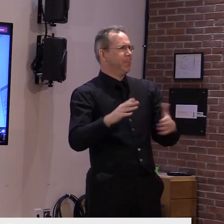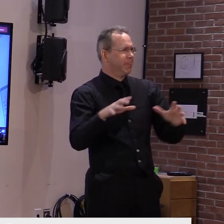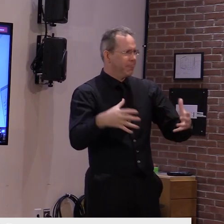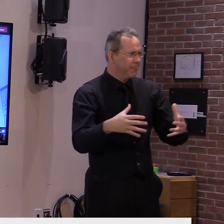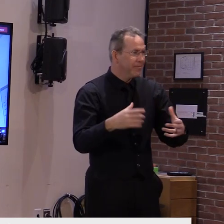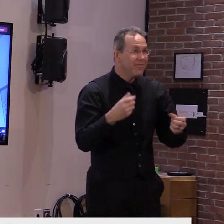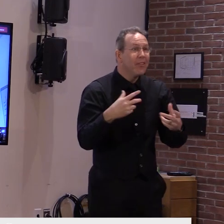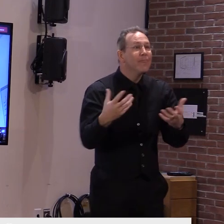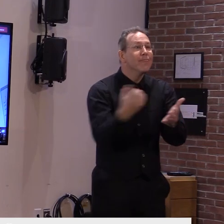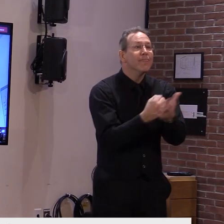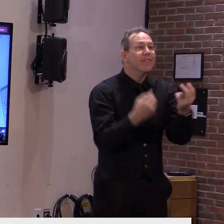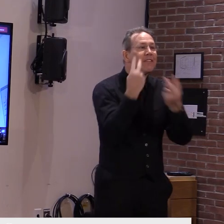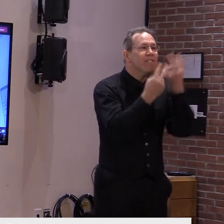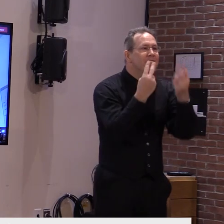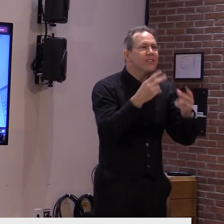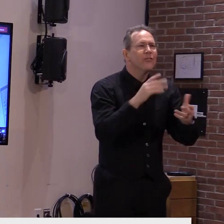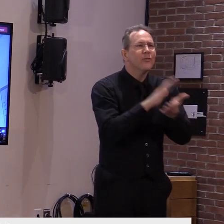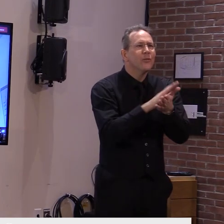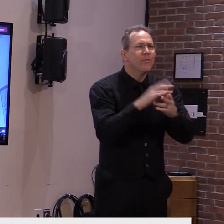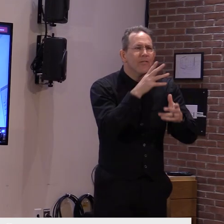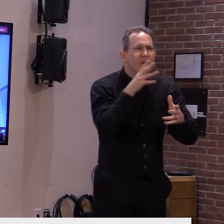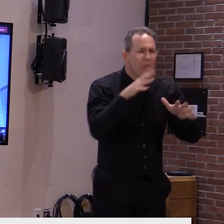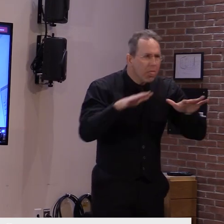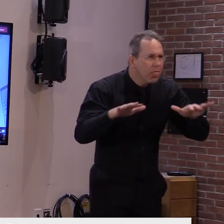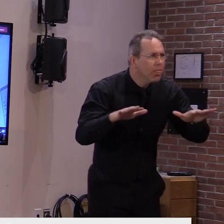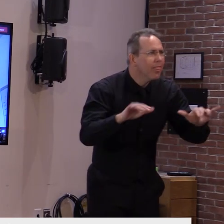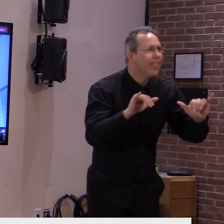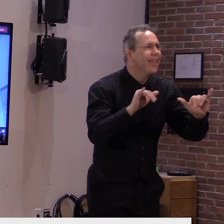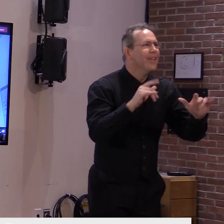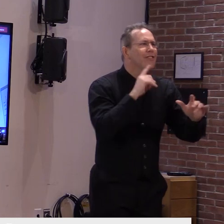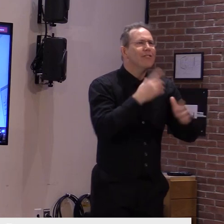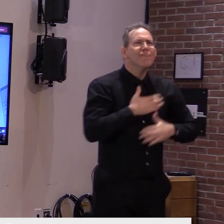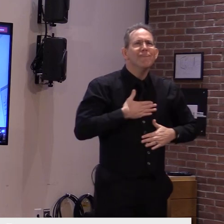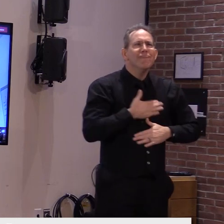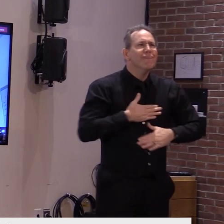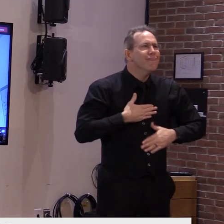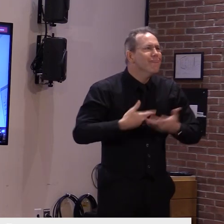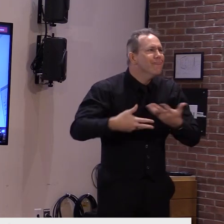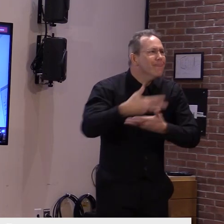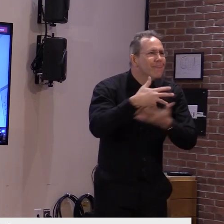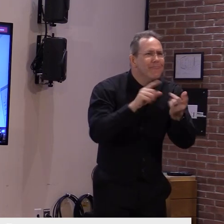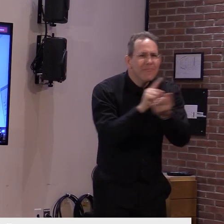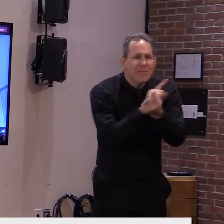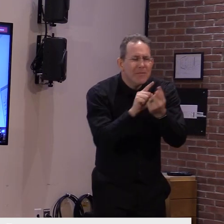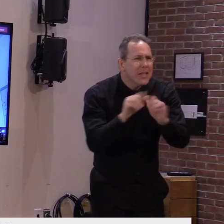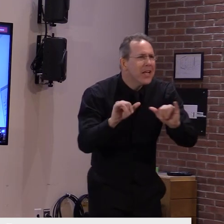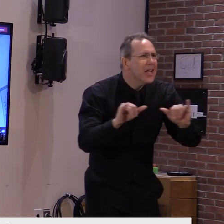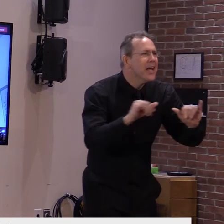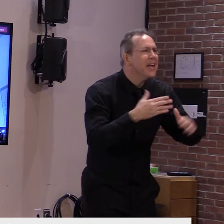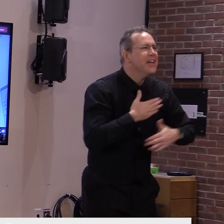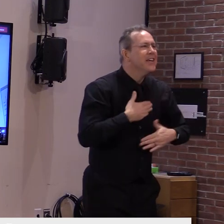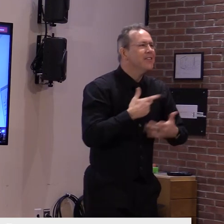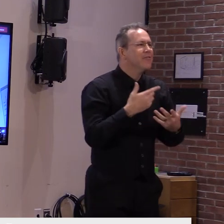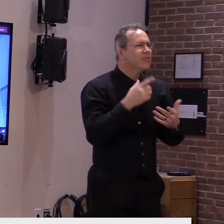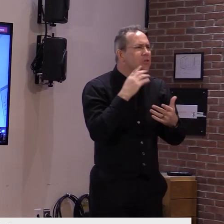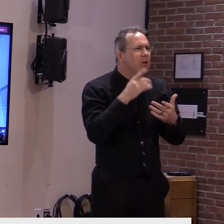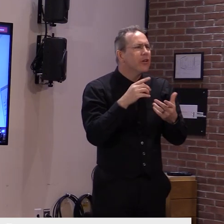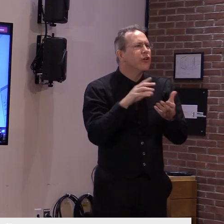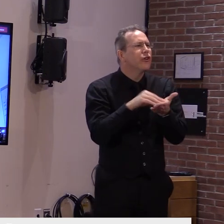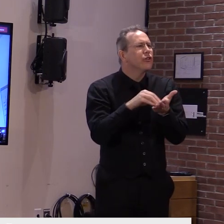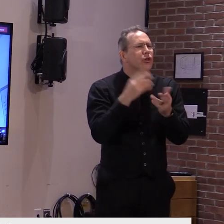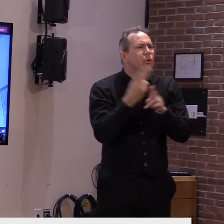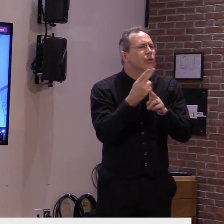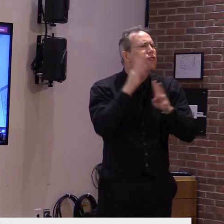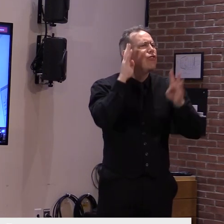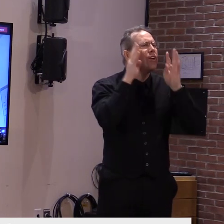school is a very vibrant and bustling learning community with very few spaces not being utilized for student learning. Since the fall, it's been